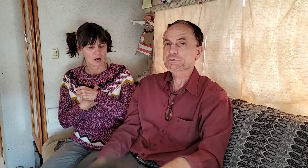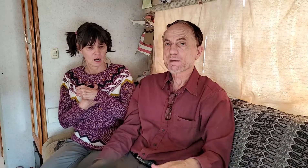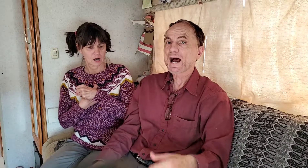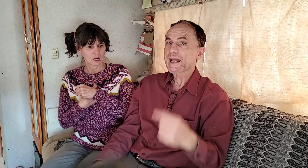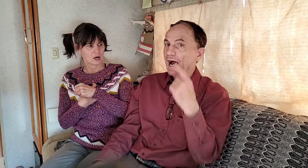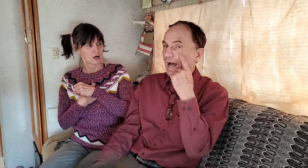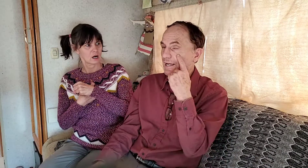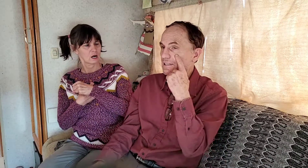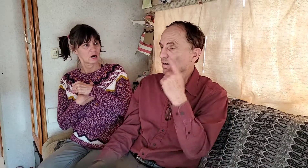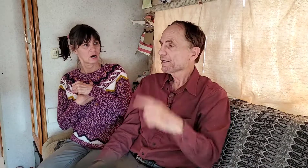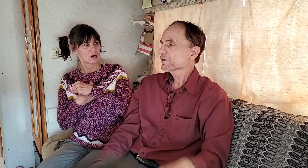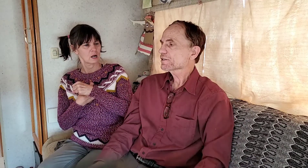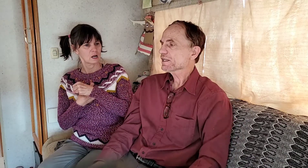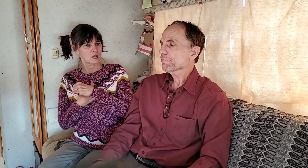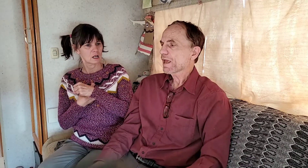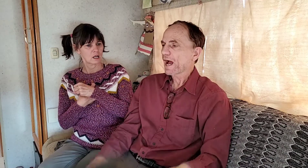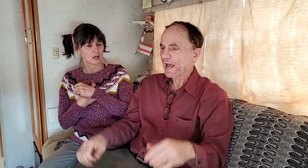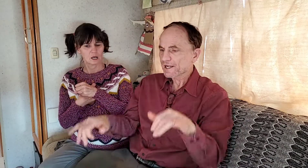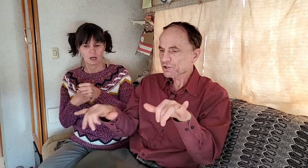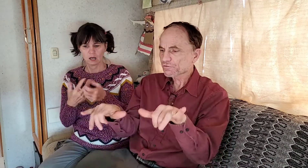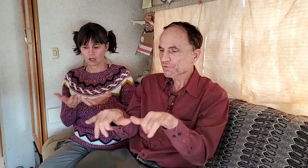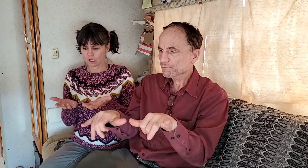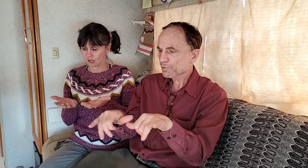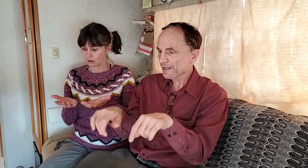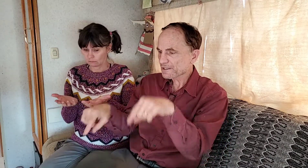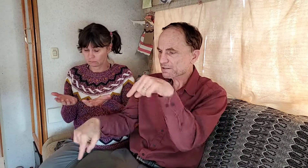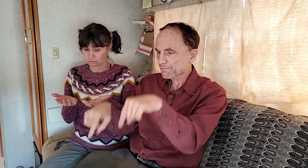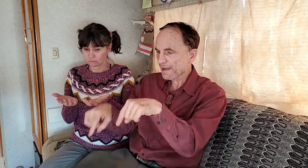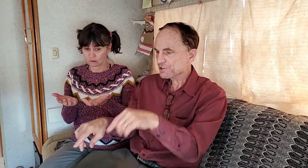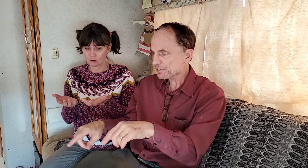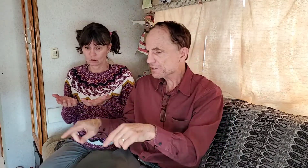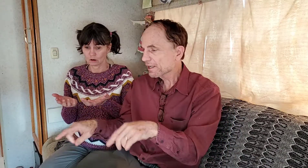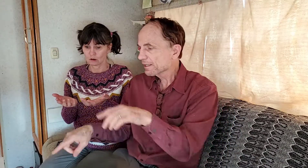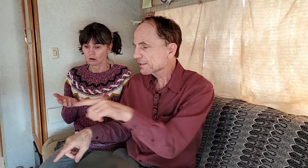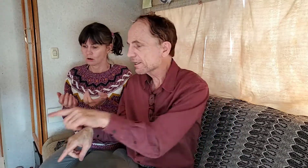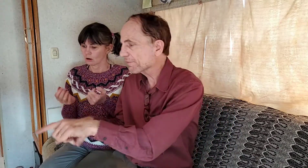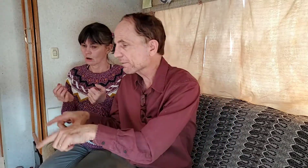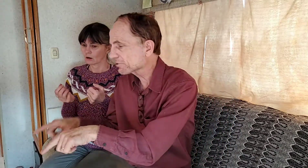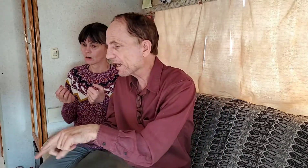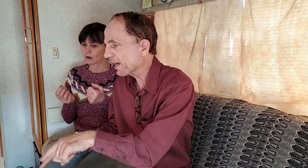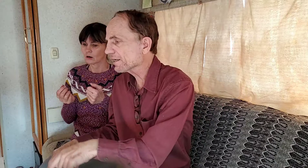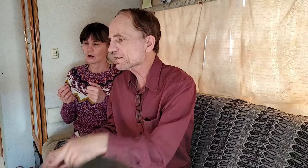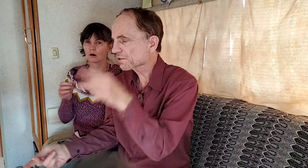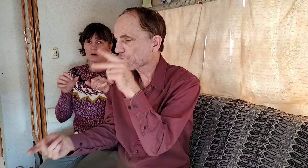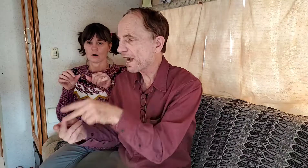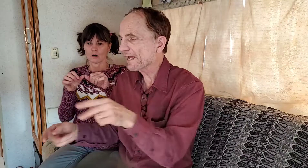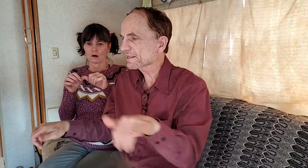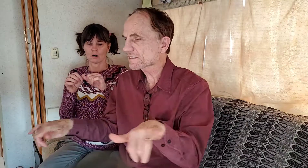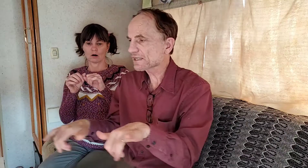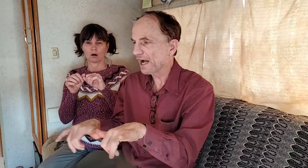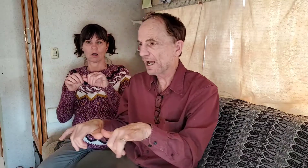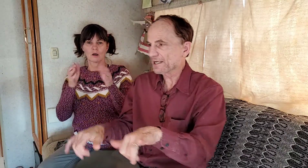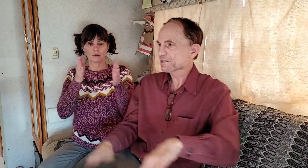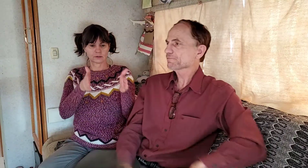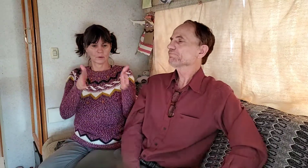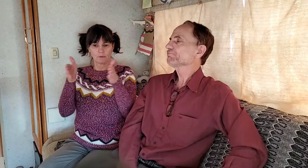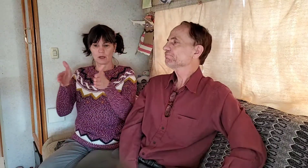my eyes. You see, I had your footprints measured to get them just the right size. So